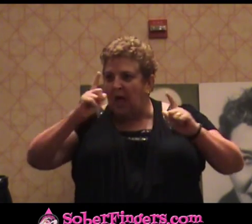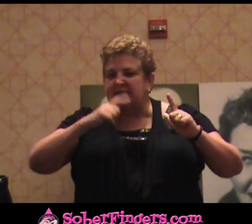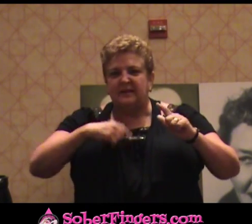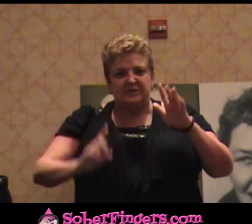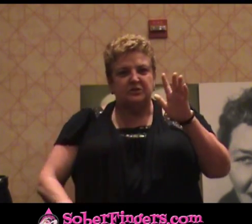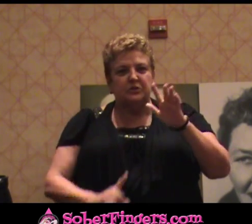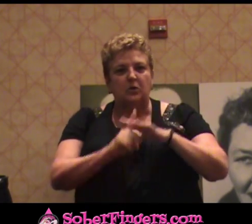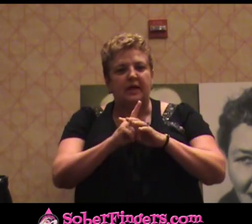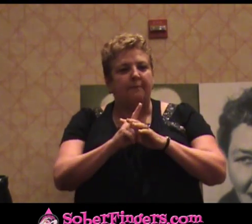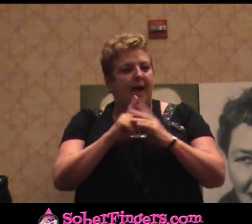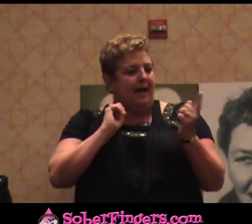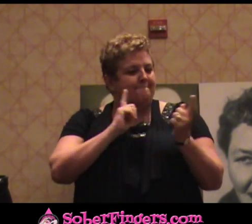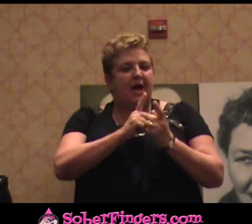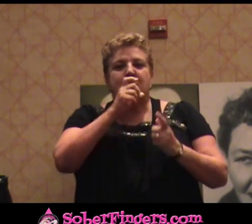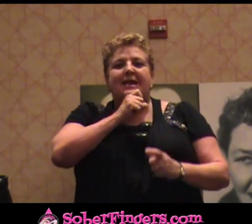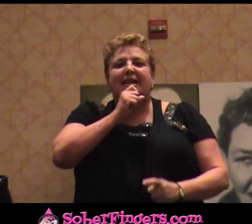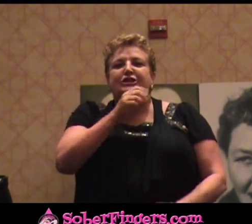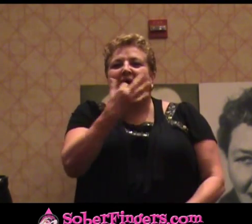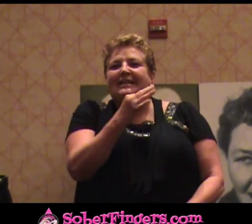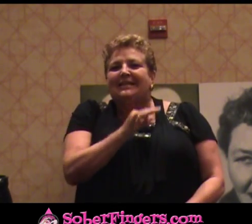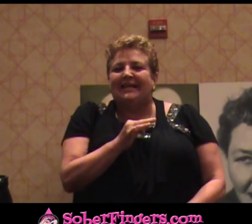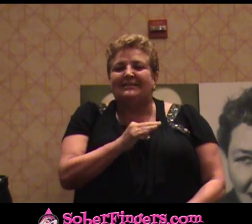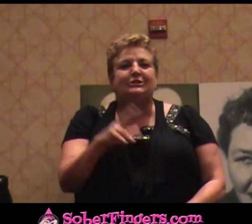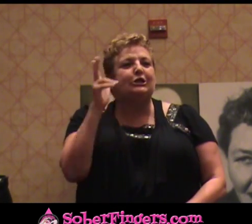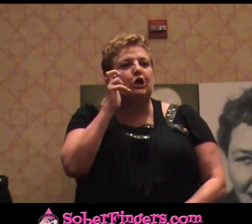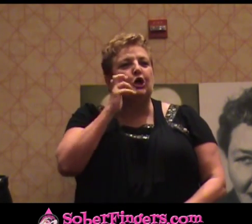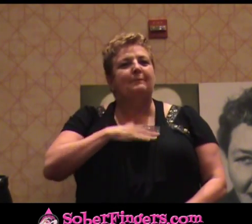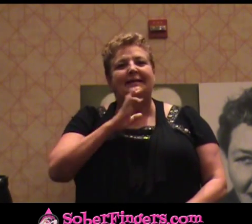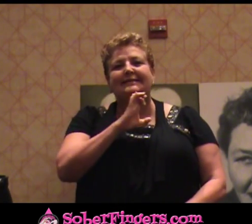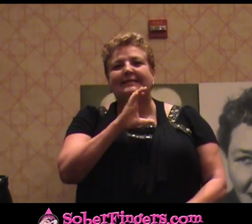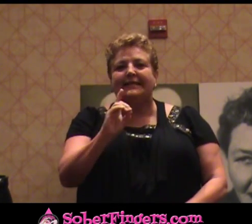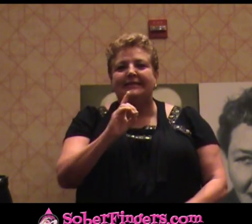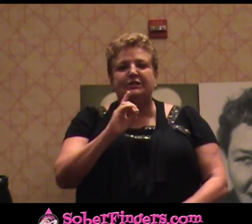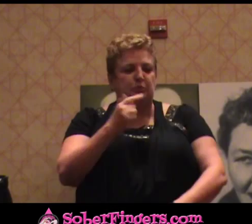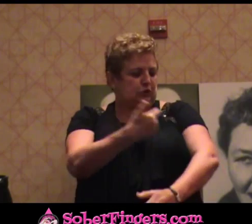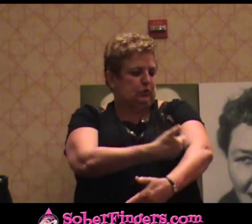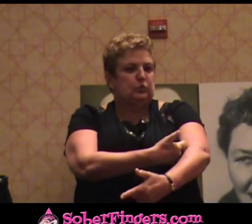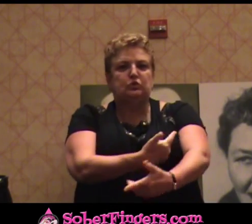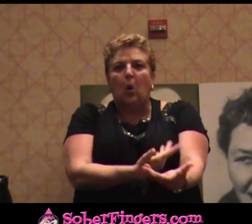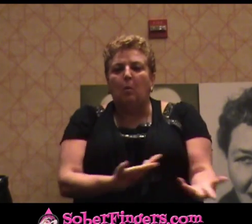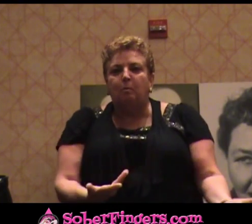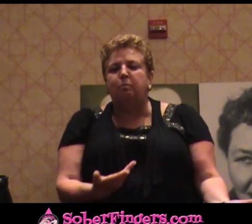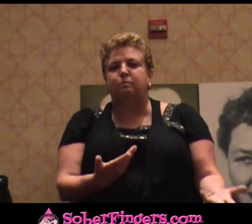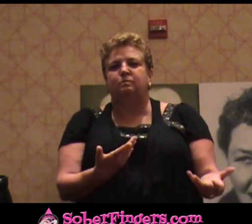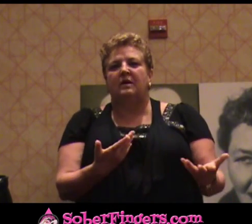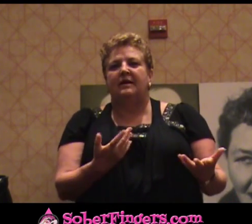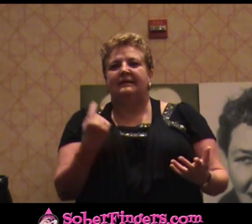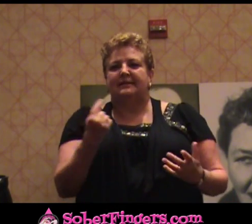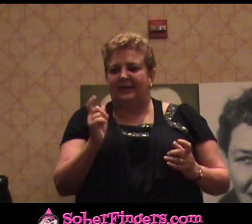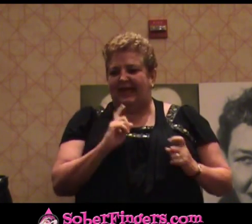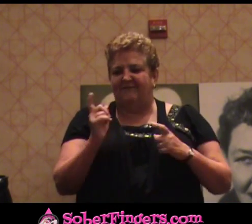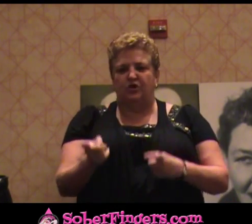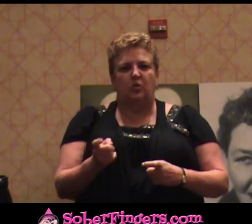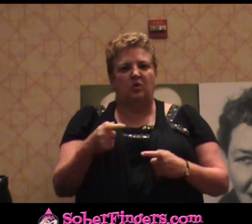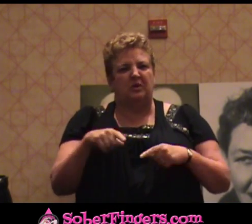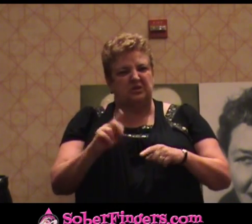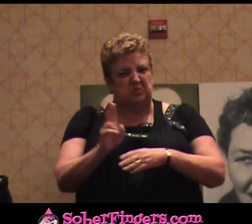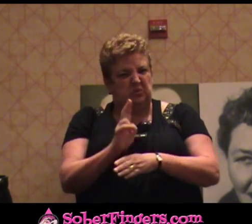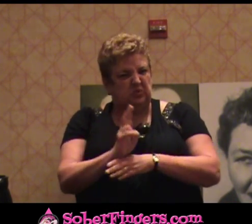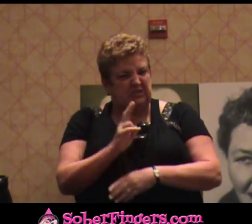years old, and she heard my CD and she was shooting dope, and somebody gave it to her while she was shooting dope and getting high. And could you imagine, she was listening to